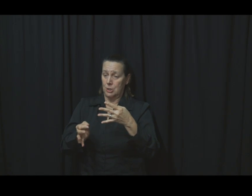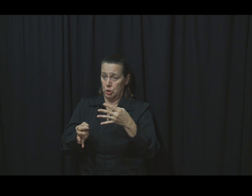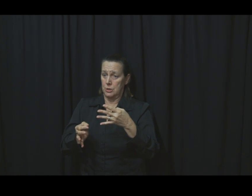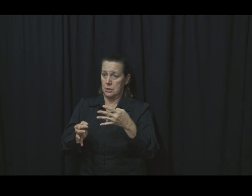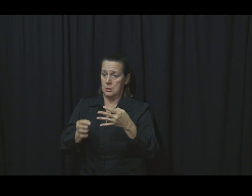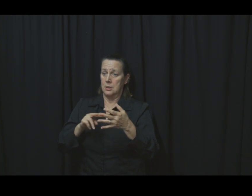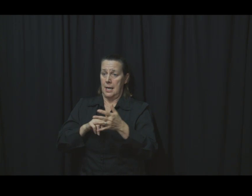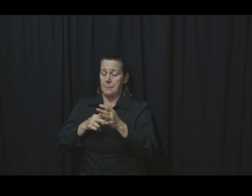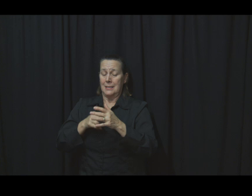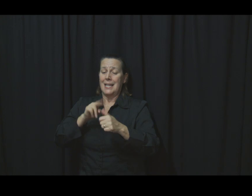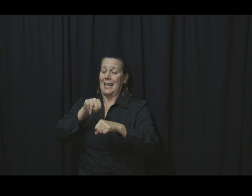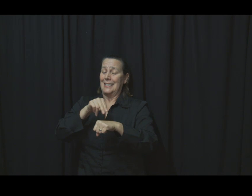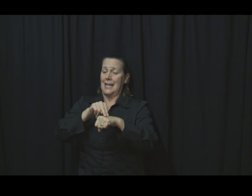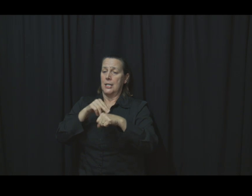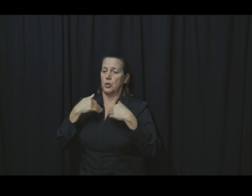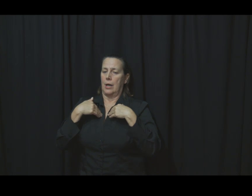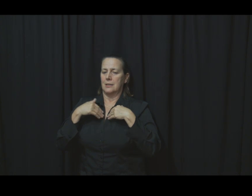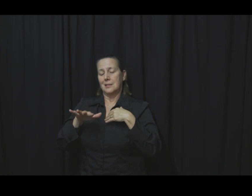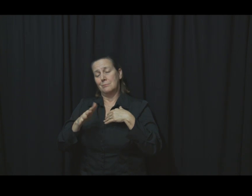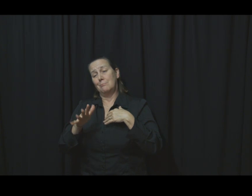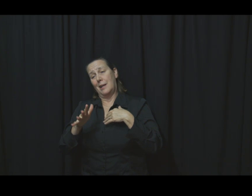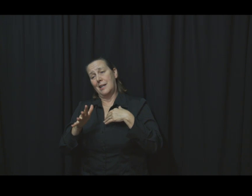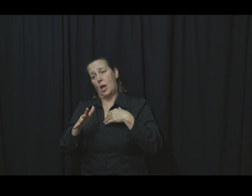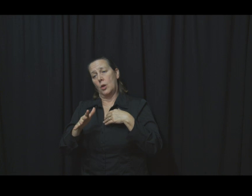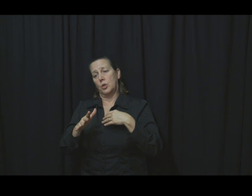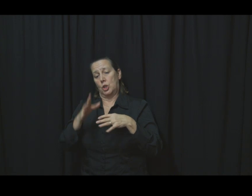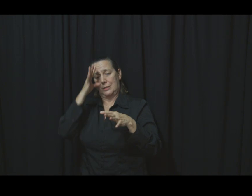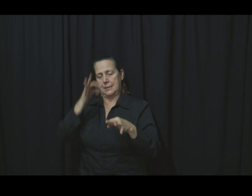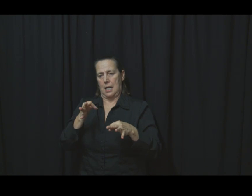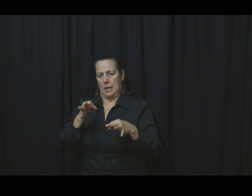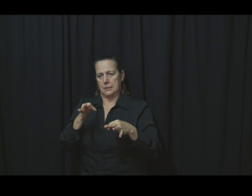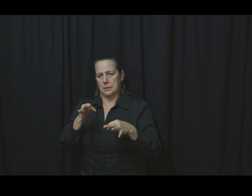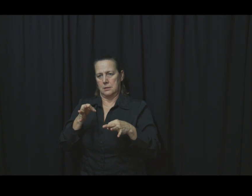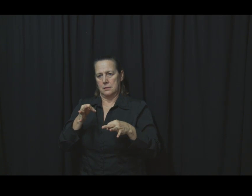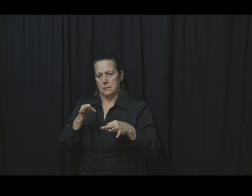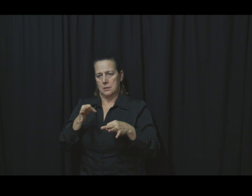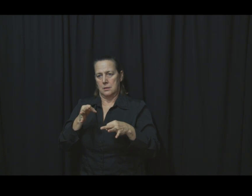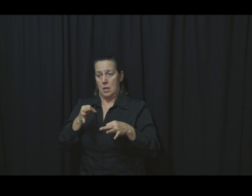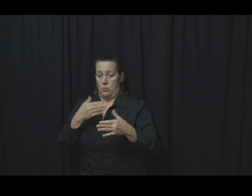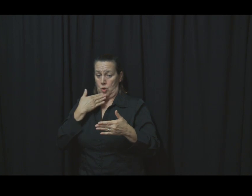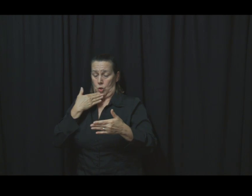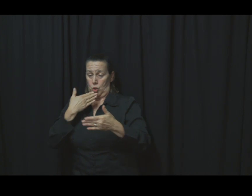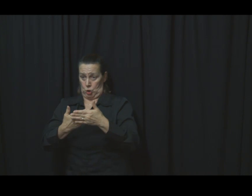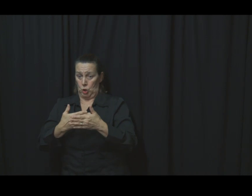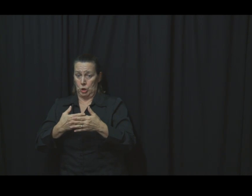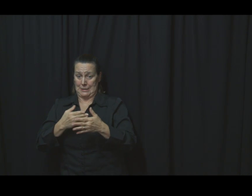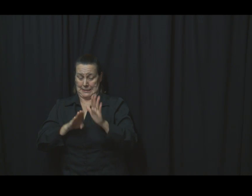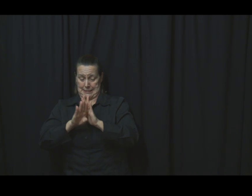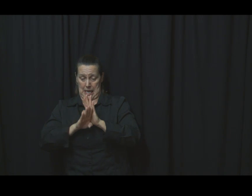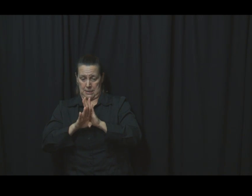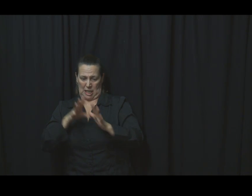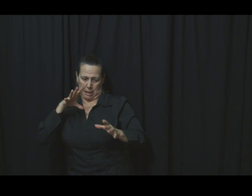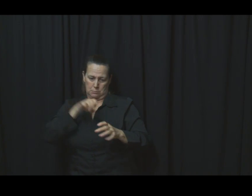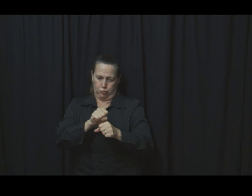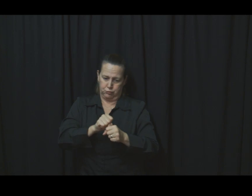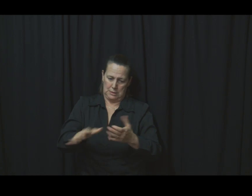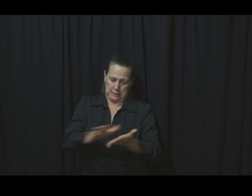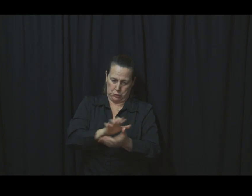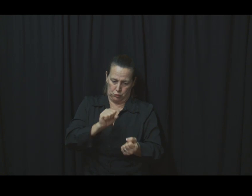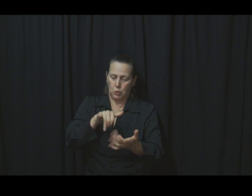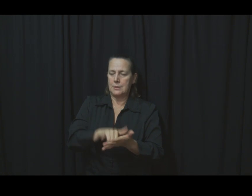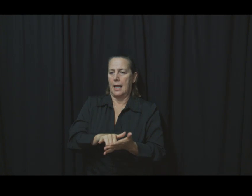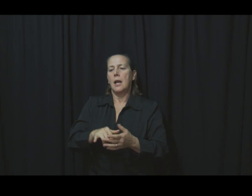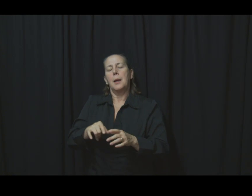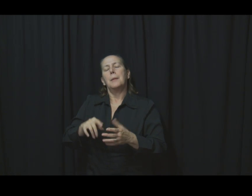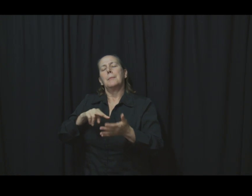its mediocre designs eaten by its good designs. And so the perception that there's a